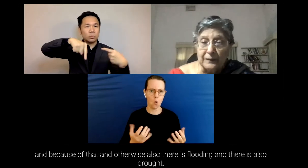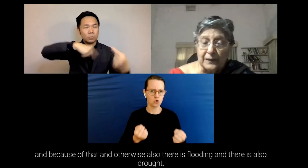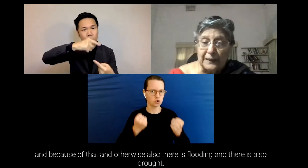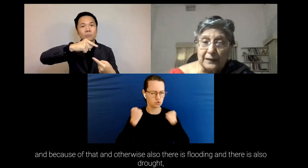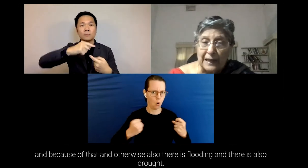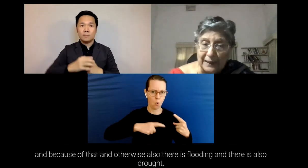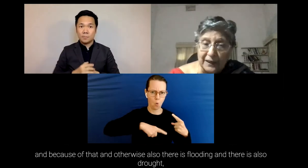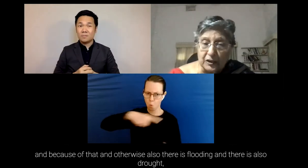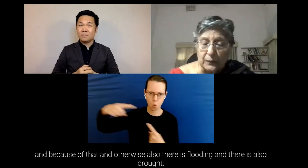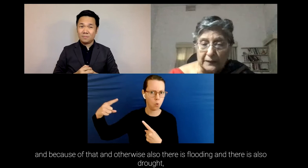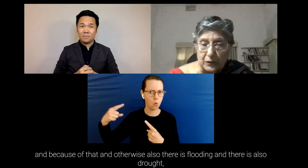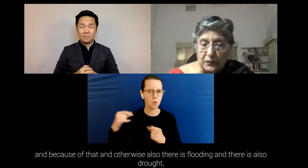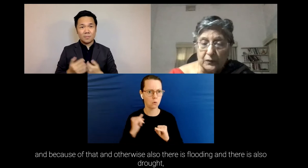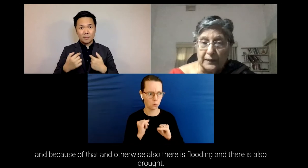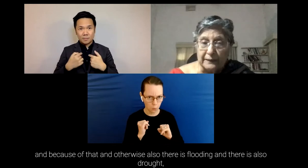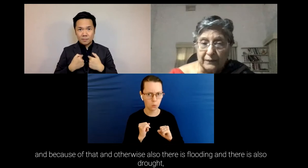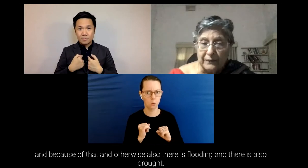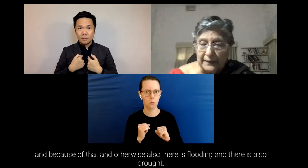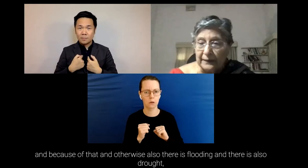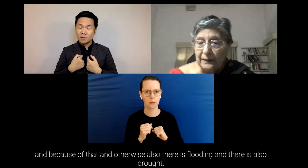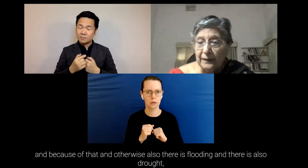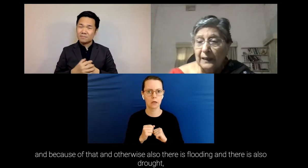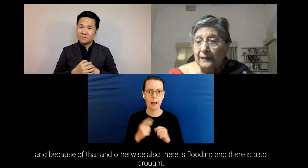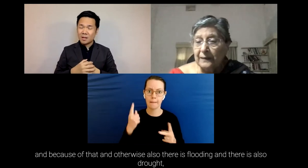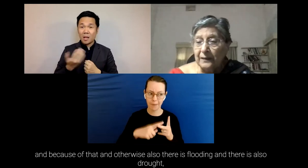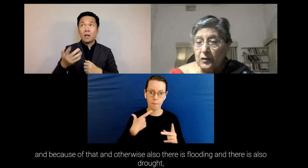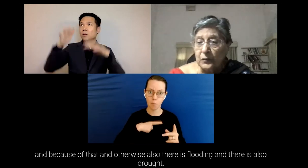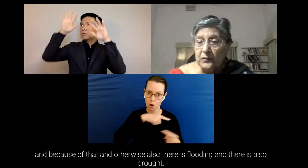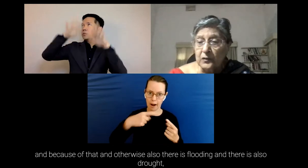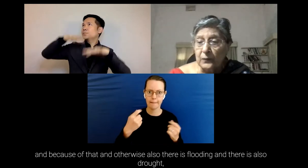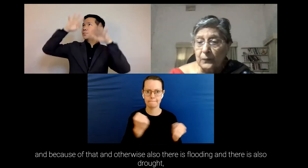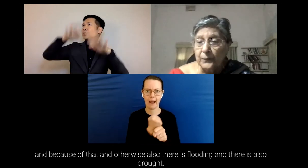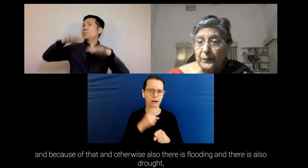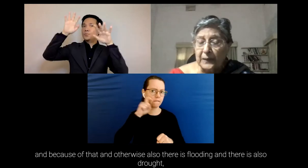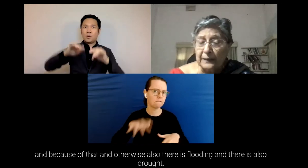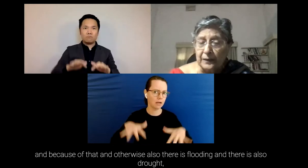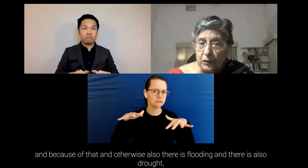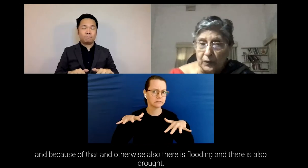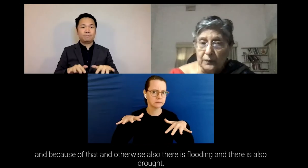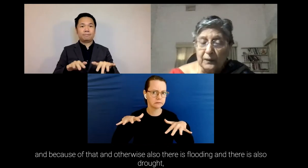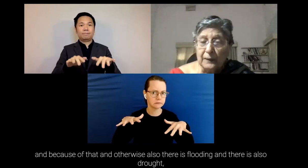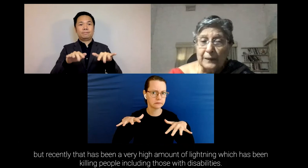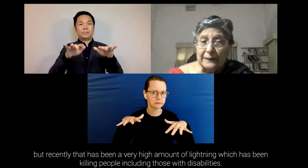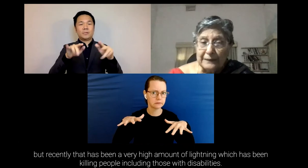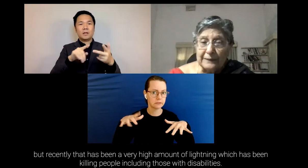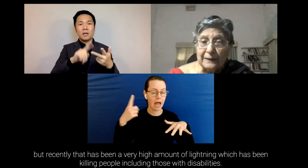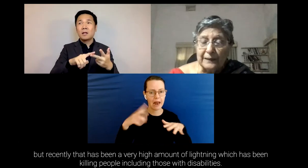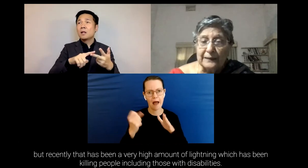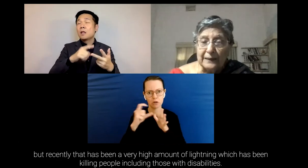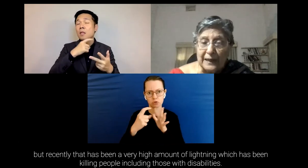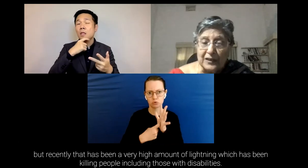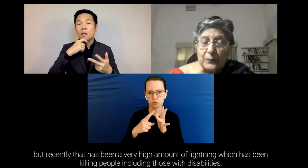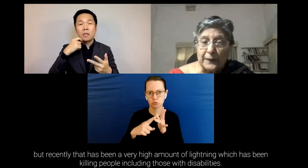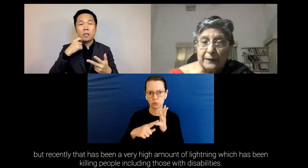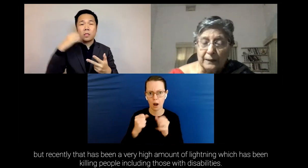because of that, and otherwise also, there is flooding and there is also drought. But recently